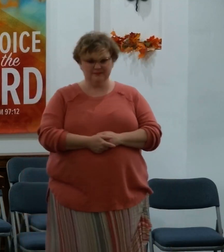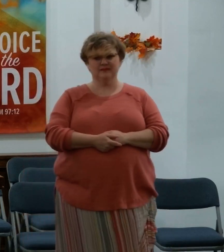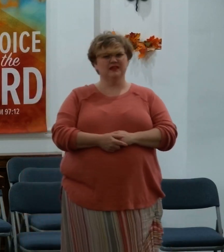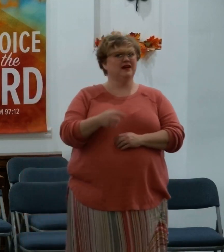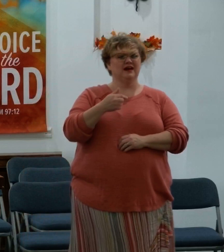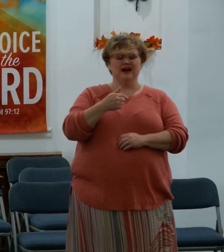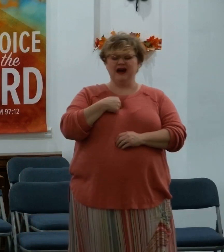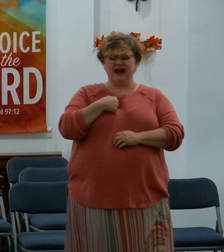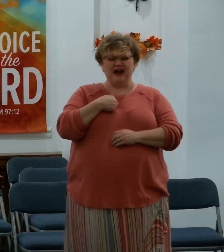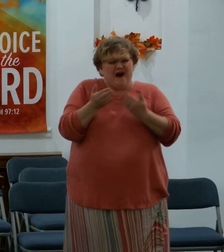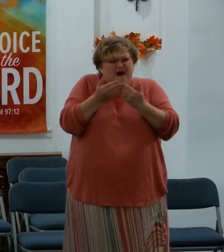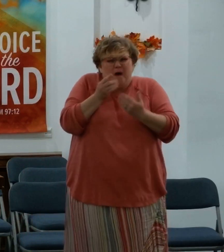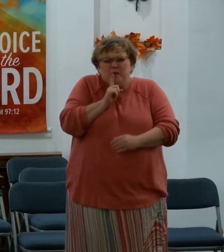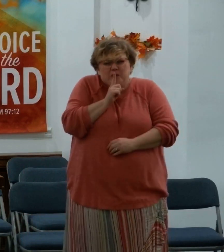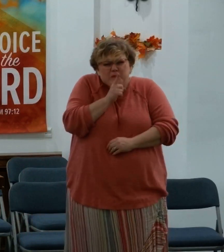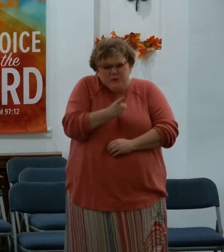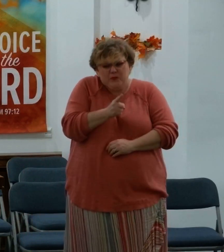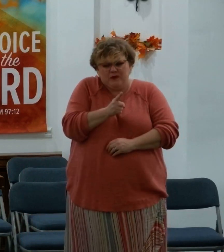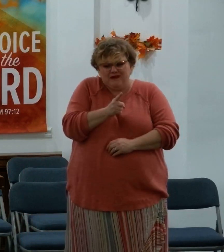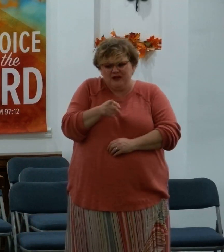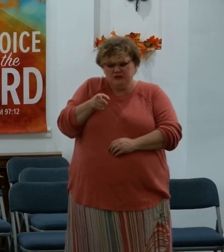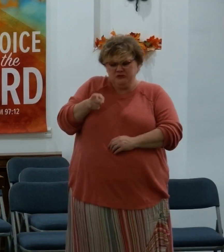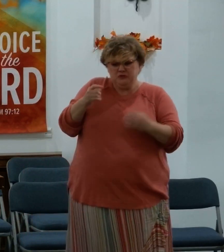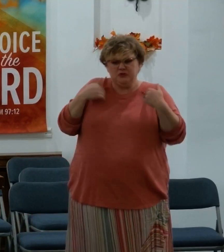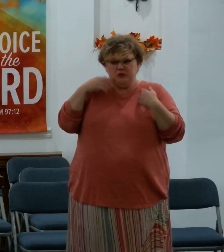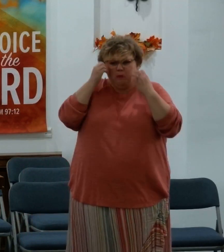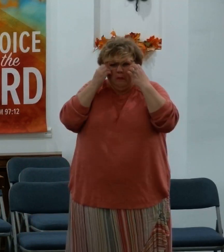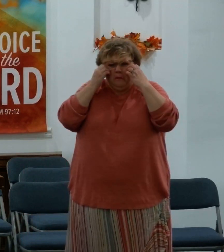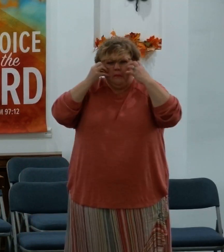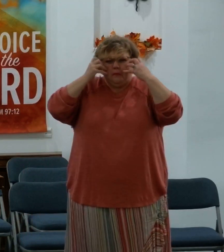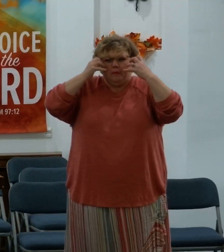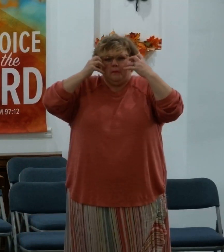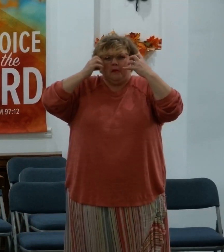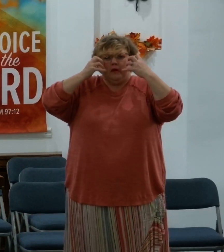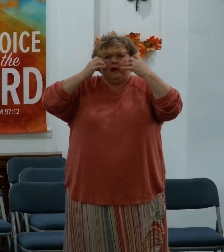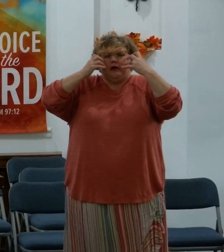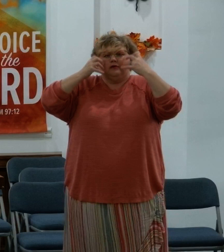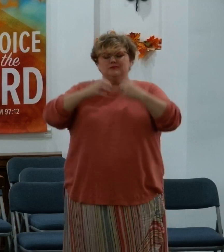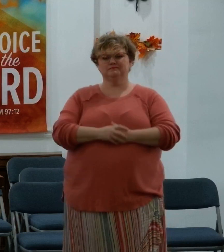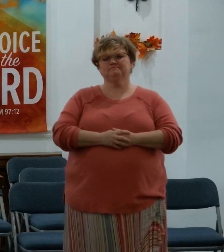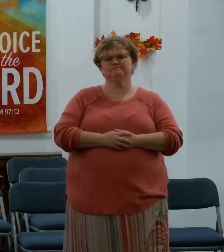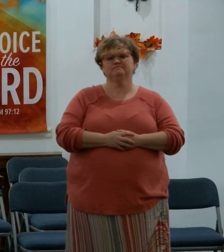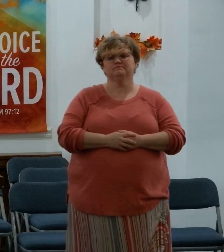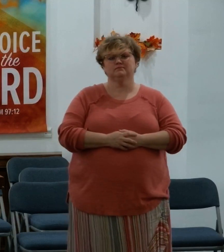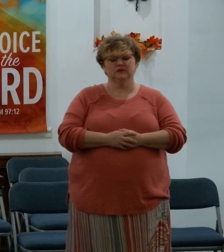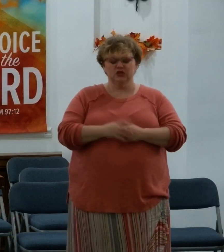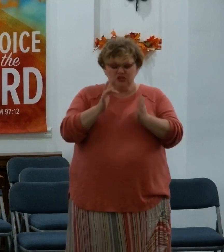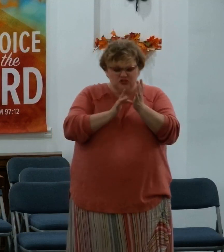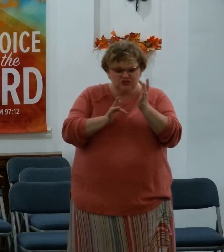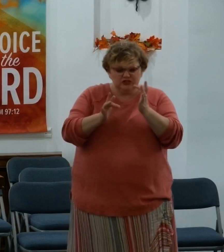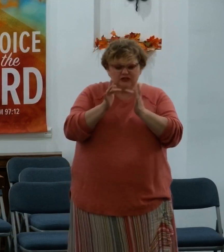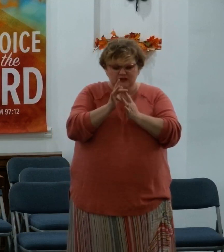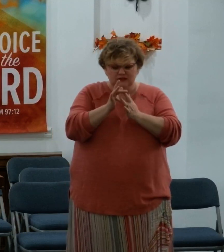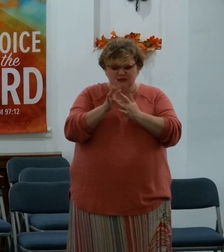but I'm almost sure there were tears in your eyes. As